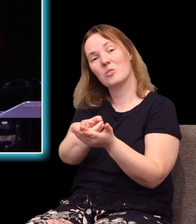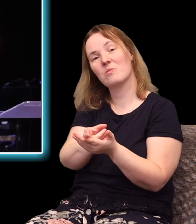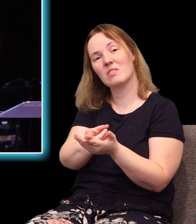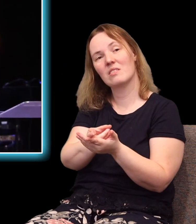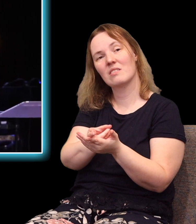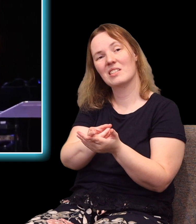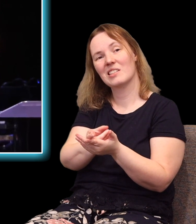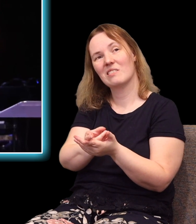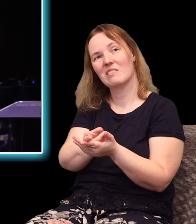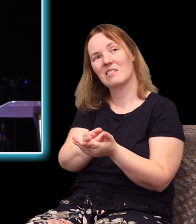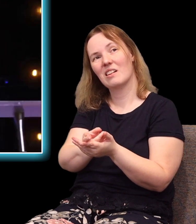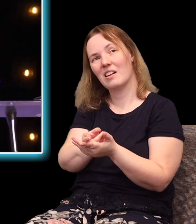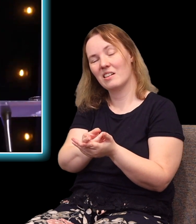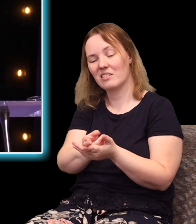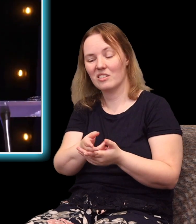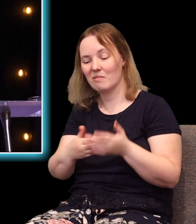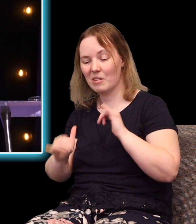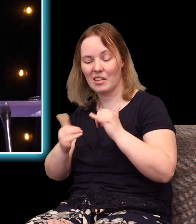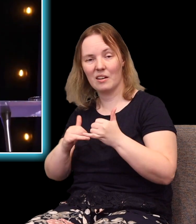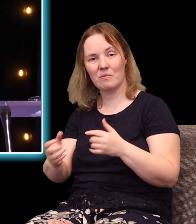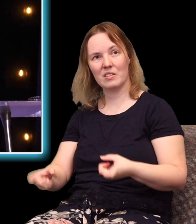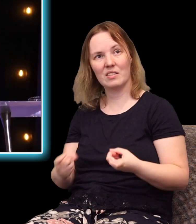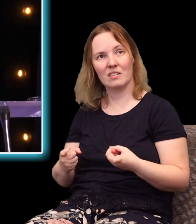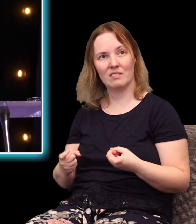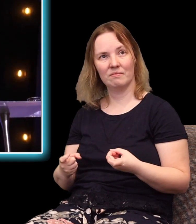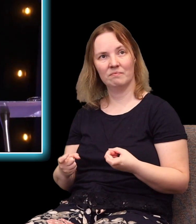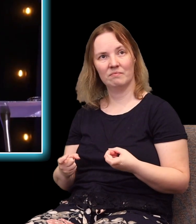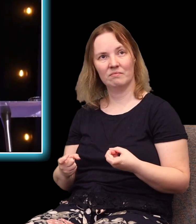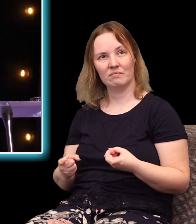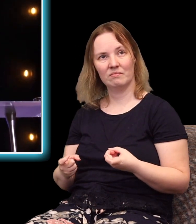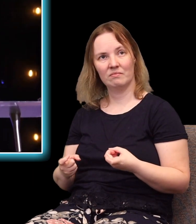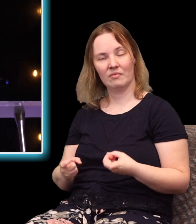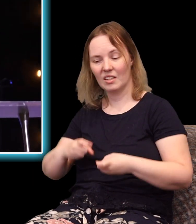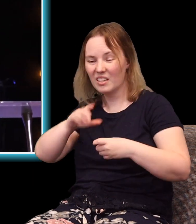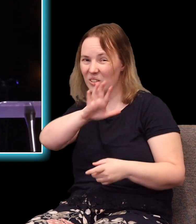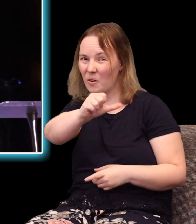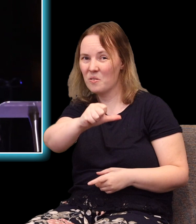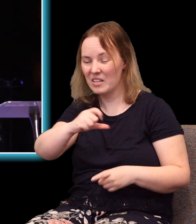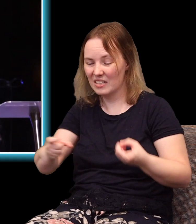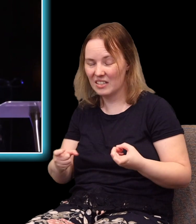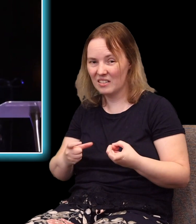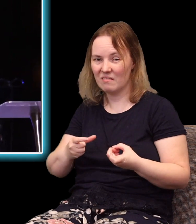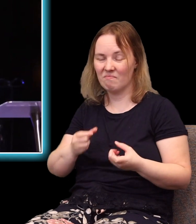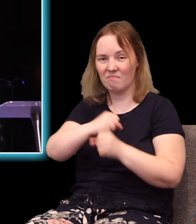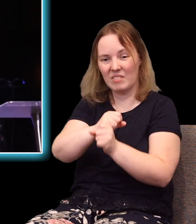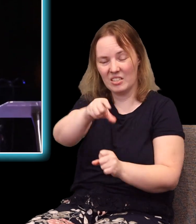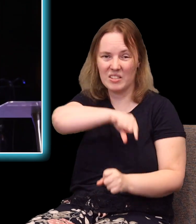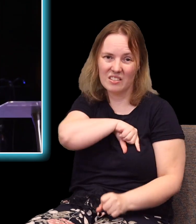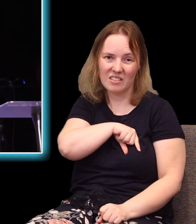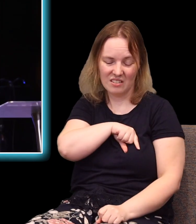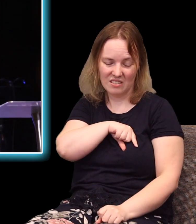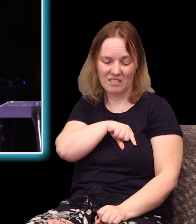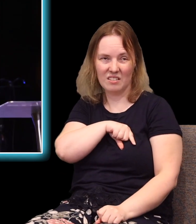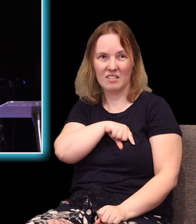When you know the truth, and you're just messing around with sin, I mean, as the scripture says, your own sin condemns you. God